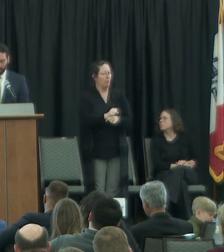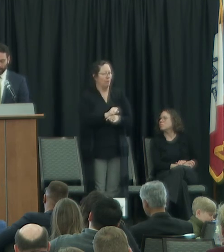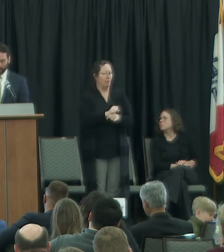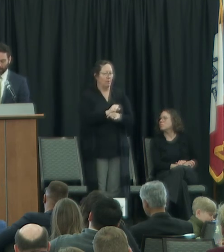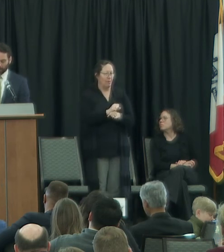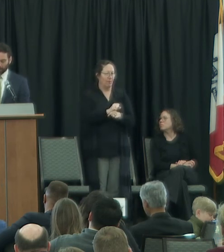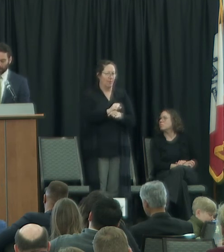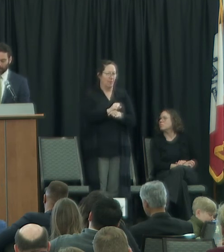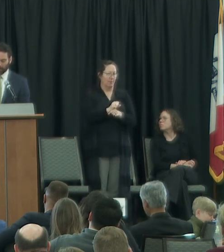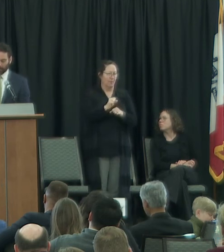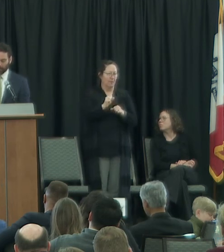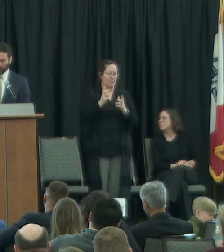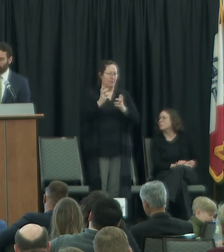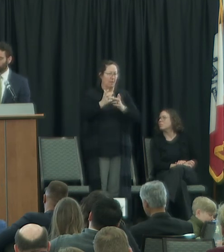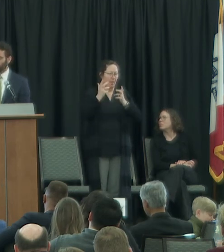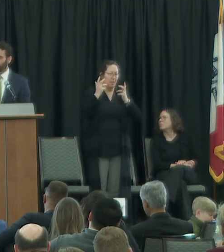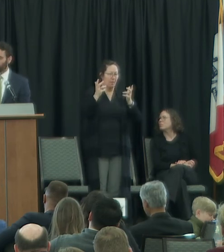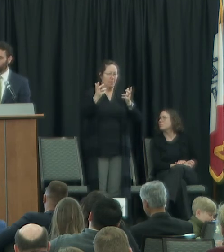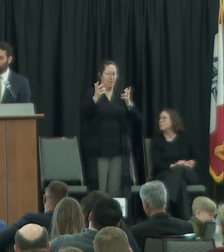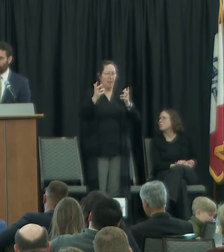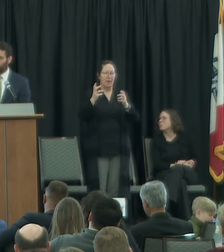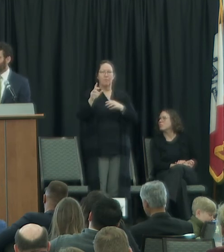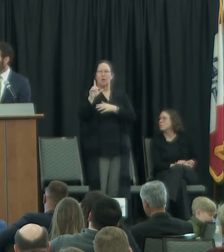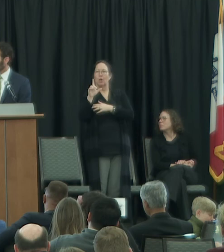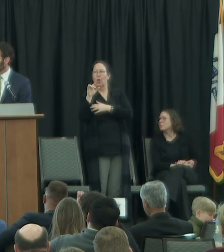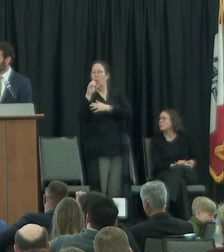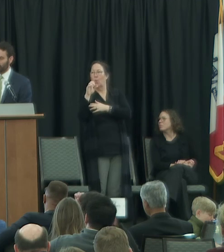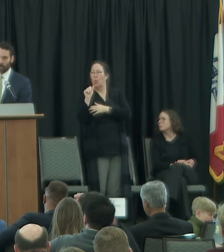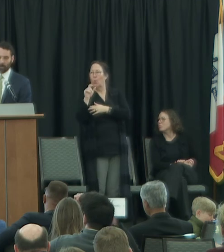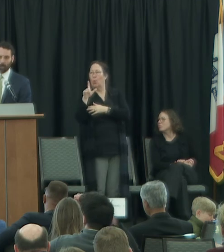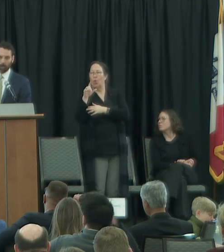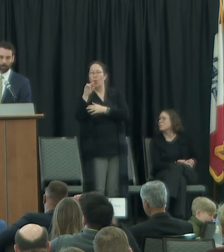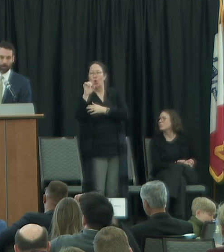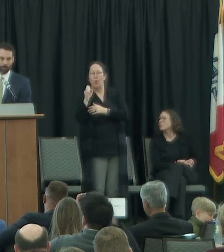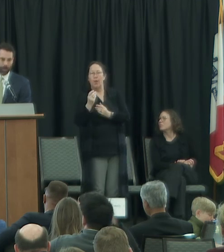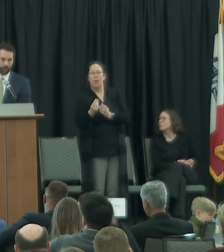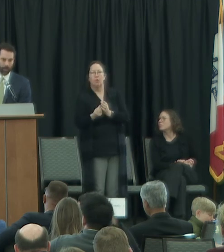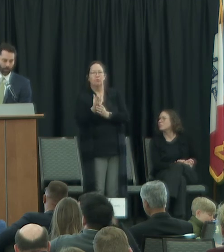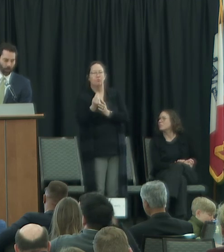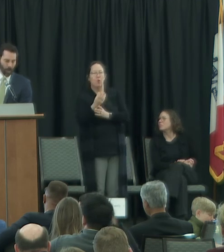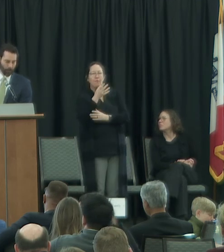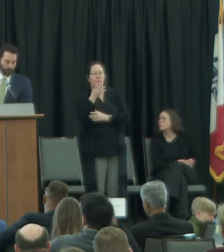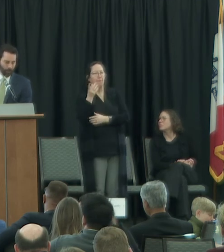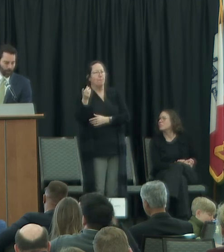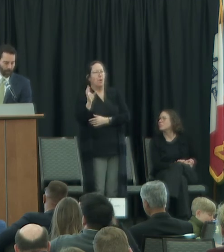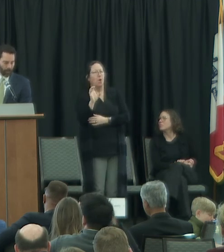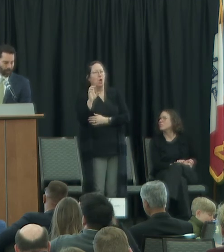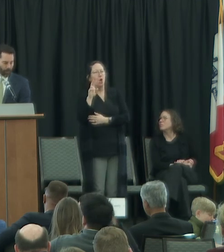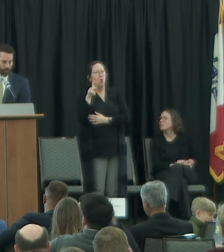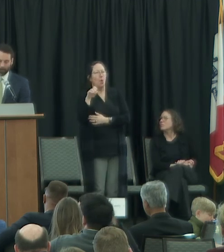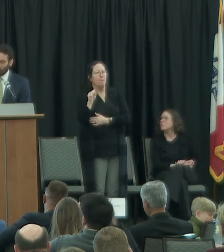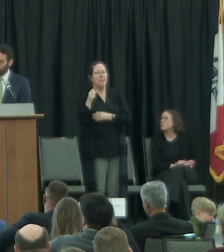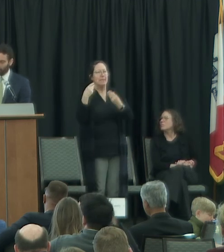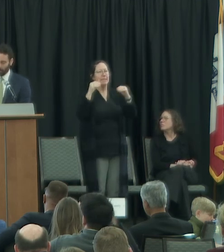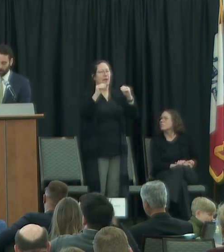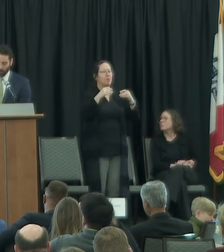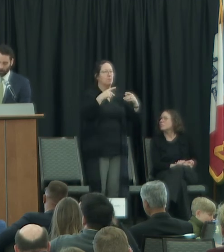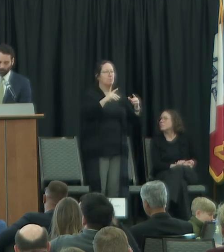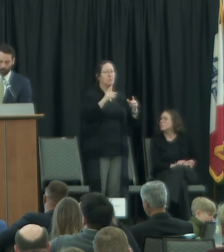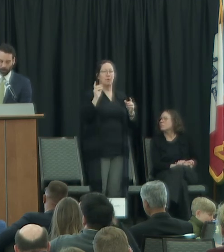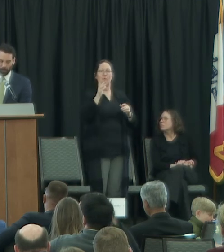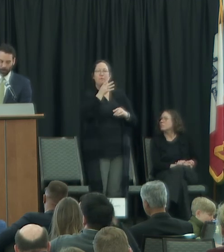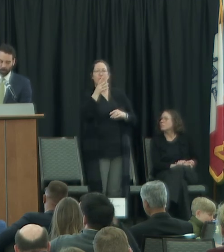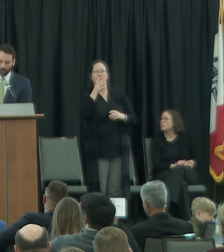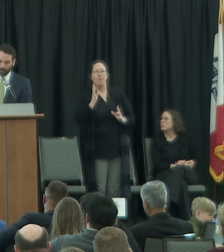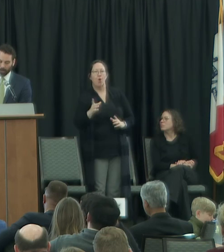lot, there's a lot of, Louis is a row crop farmer, right? He grows his crops and sells them at market. There are farmers